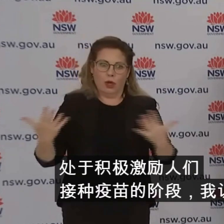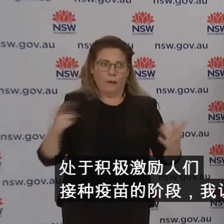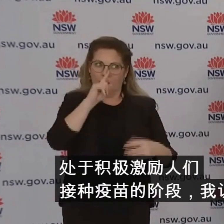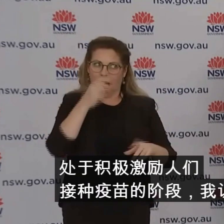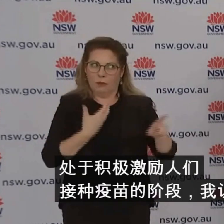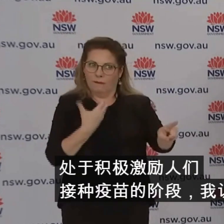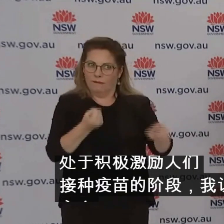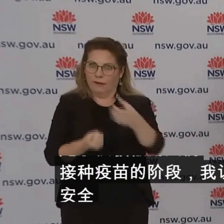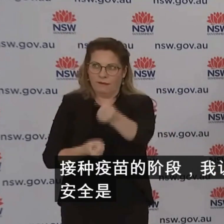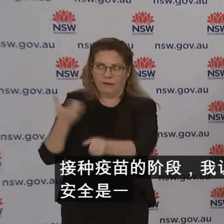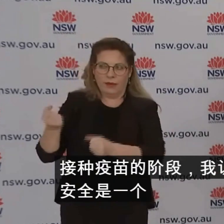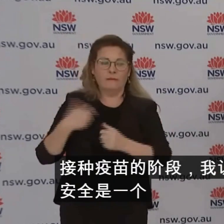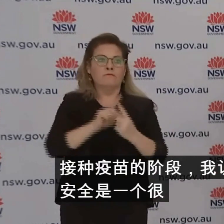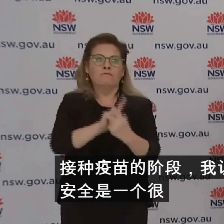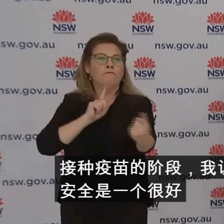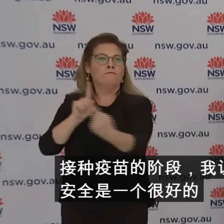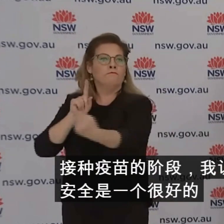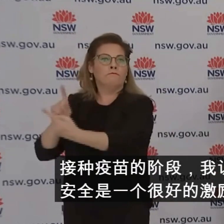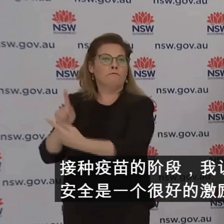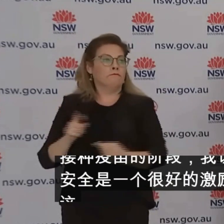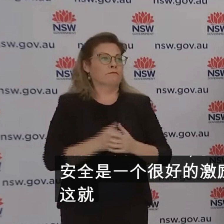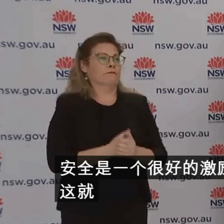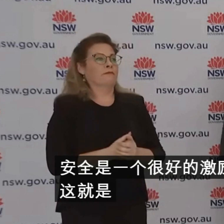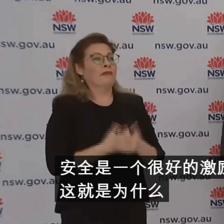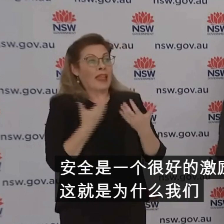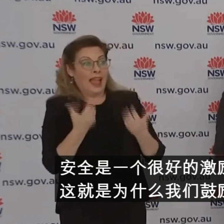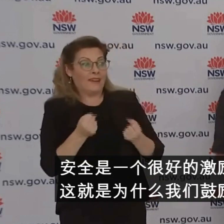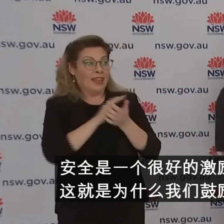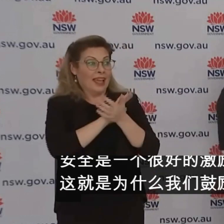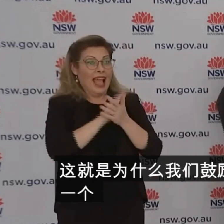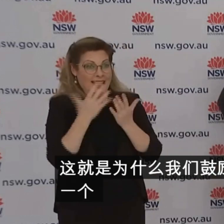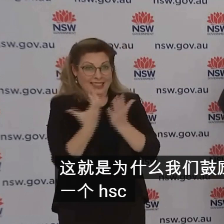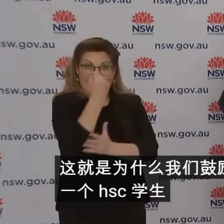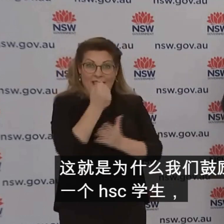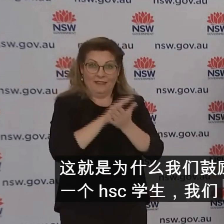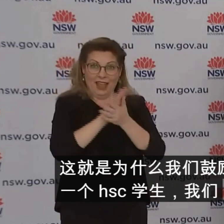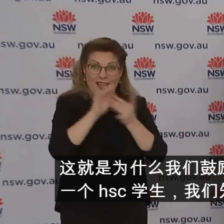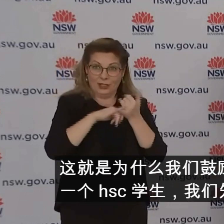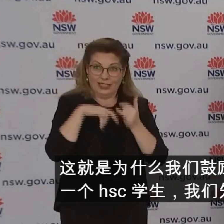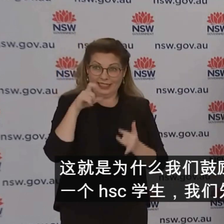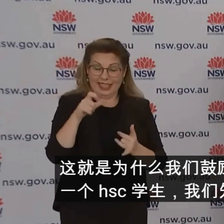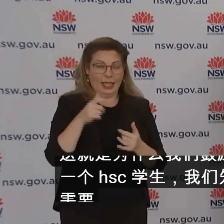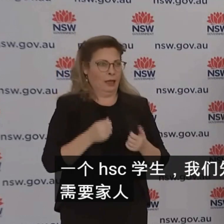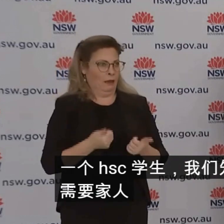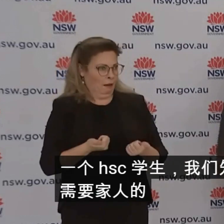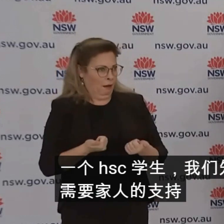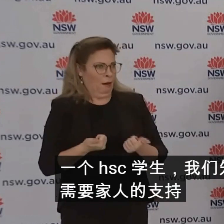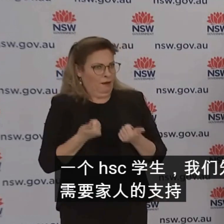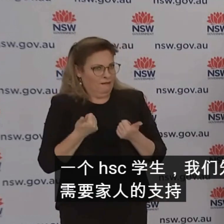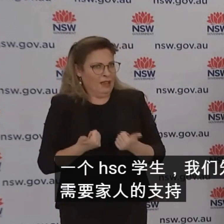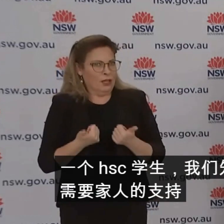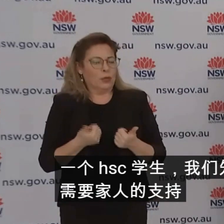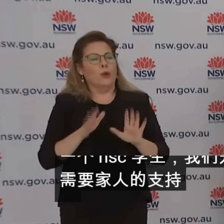vaccinated. I think sitting the HSC safely is a pretty good incentive. And that's why we're encouraging every single HSC student, and we know that also requires